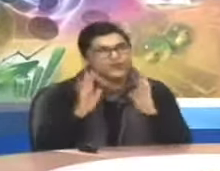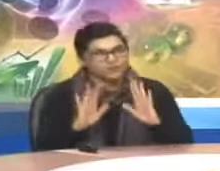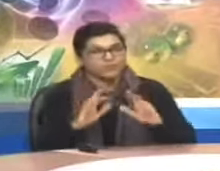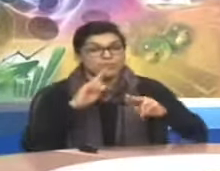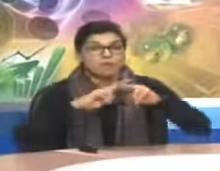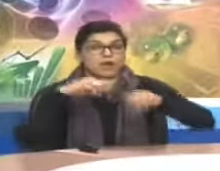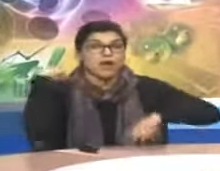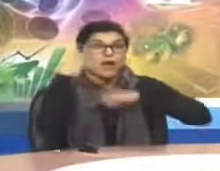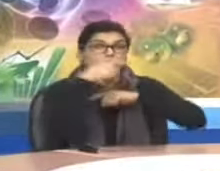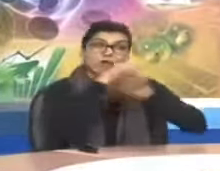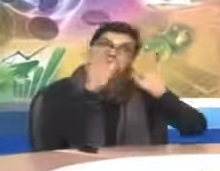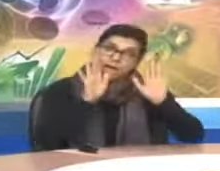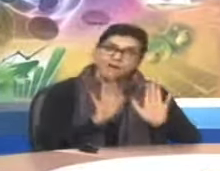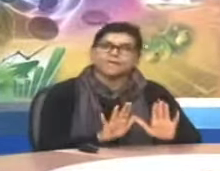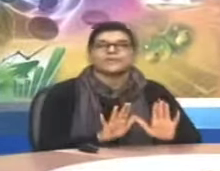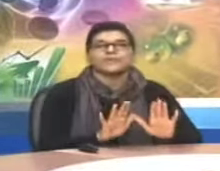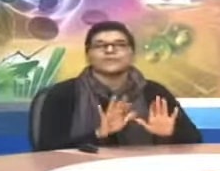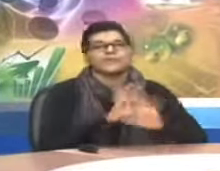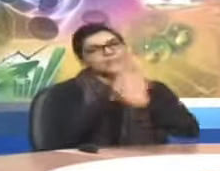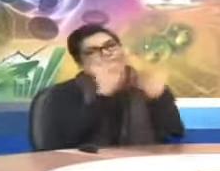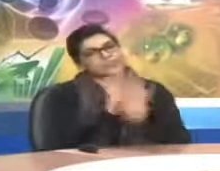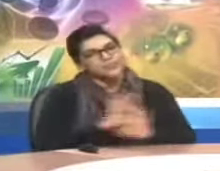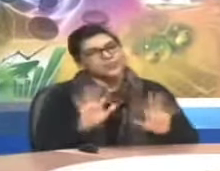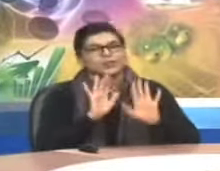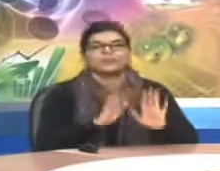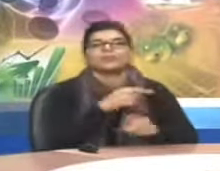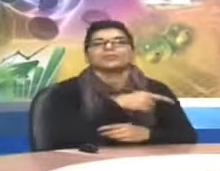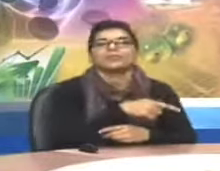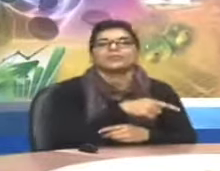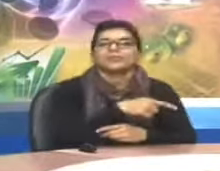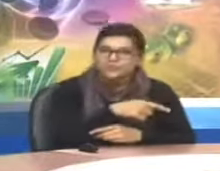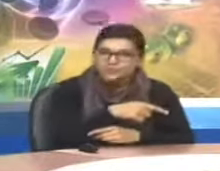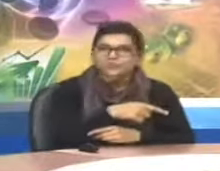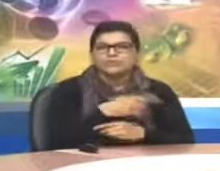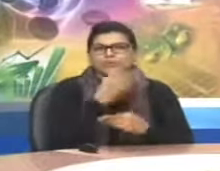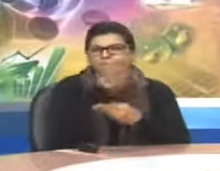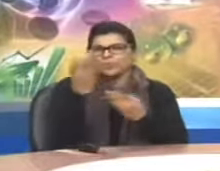be recycled again according to its use.